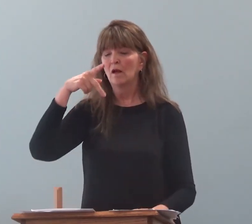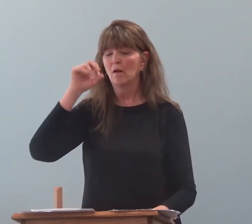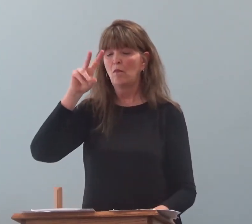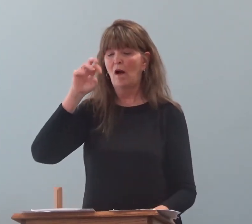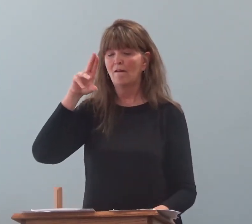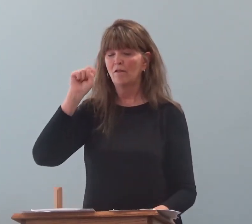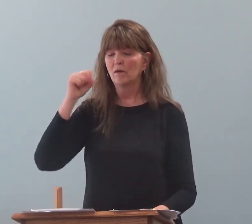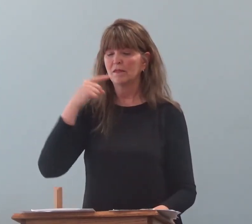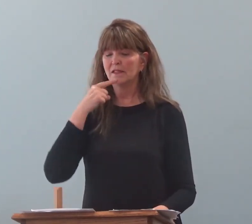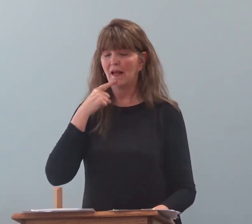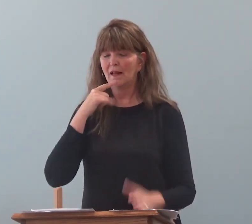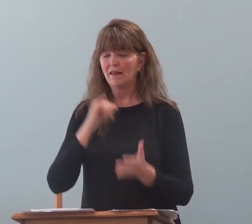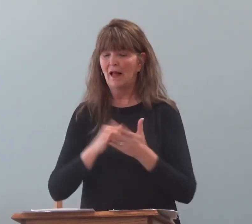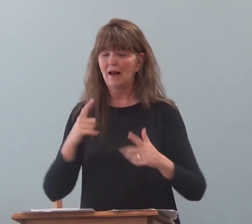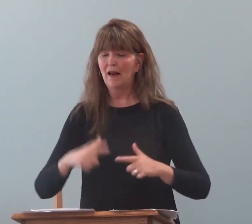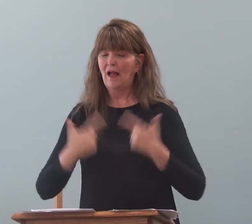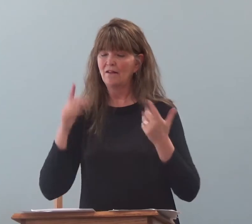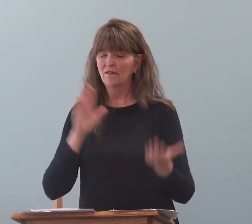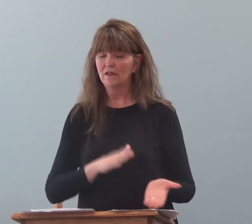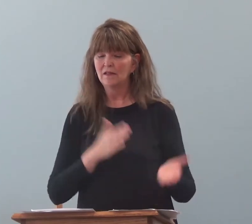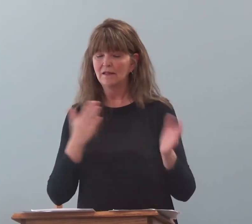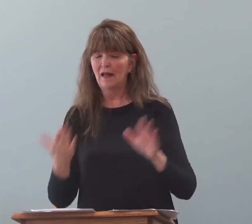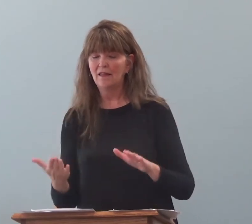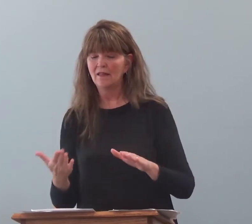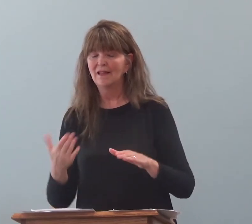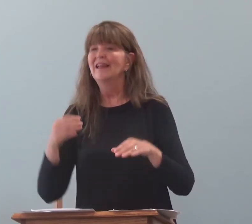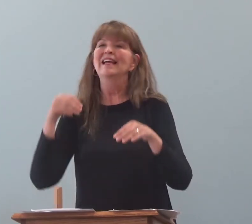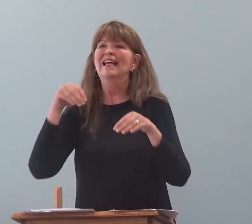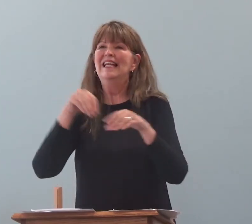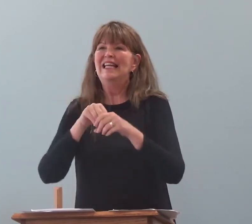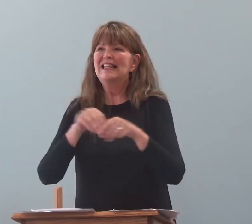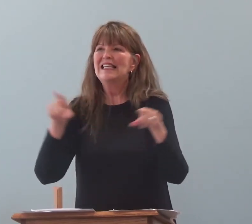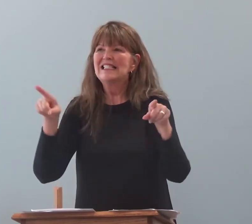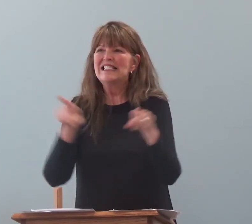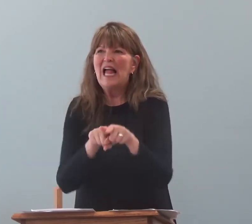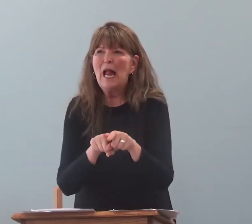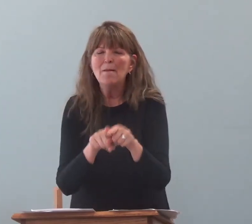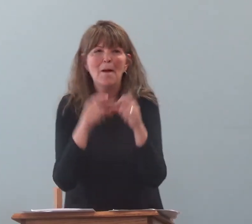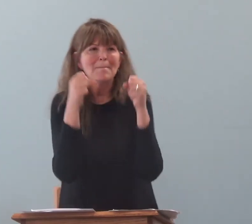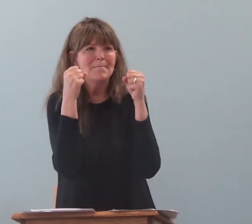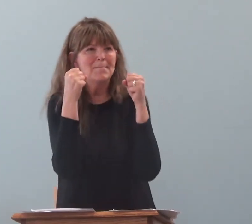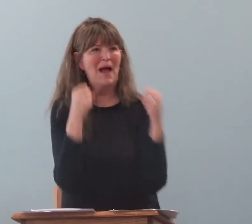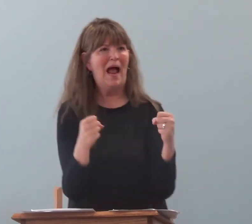which means princess. Imagine that. Proverbs says that life and death